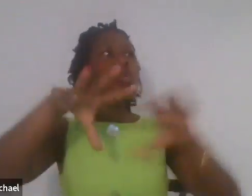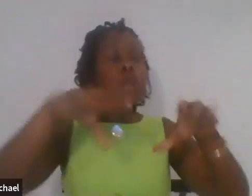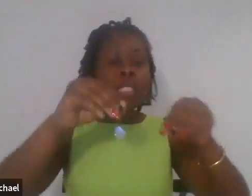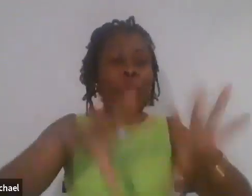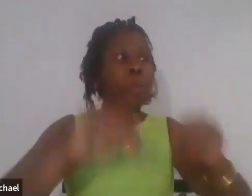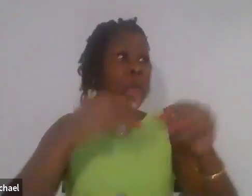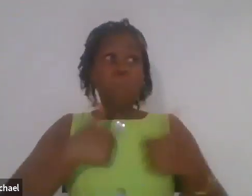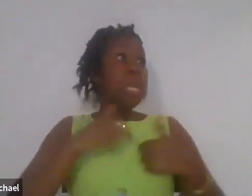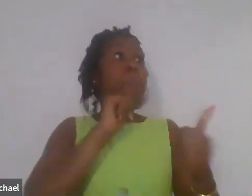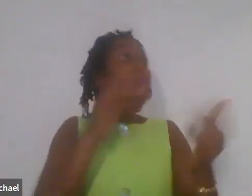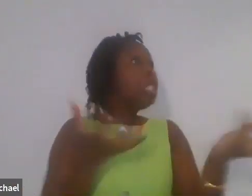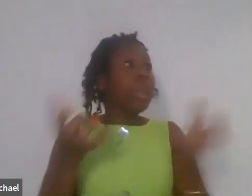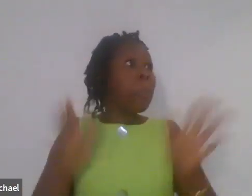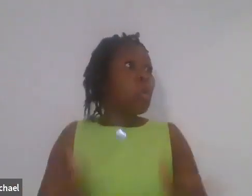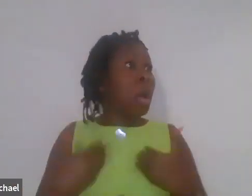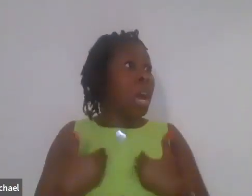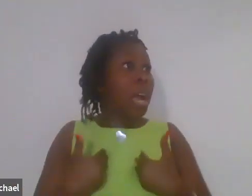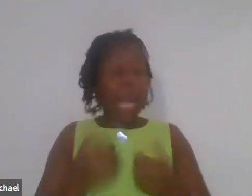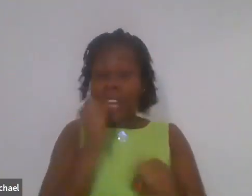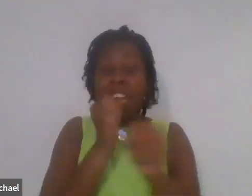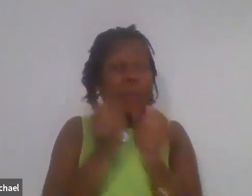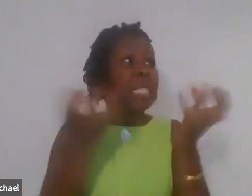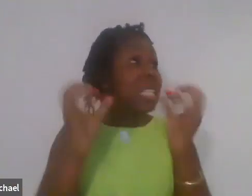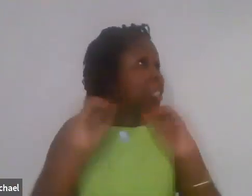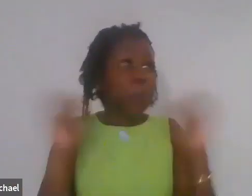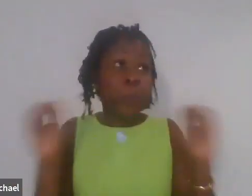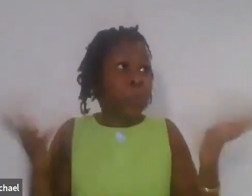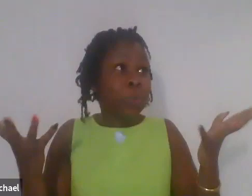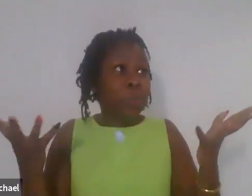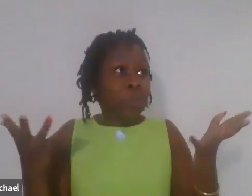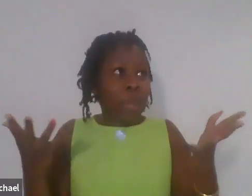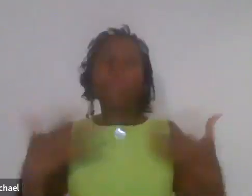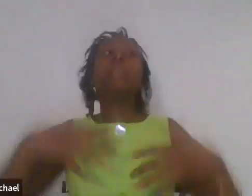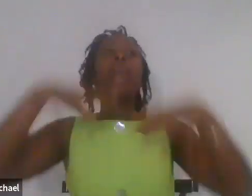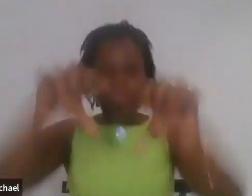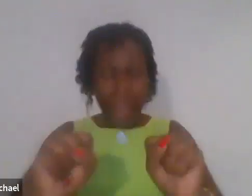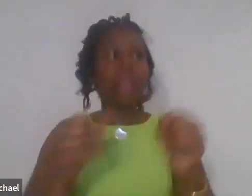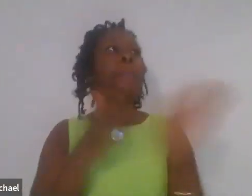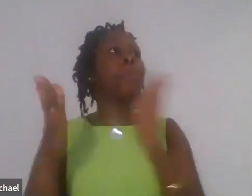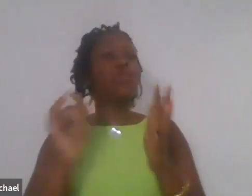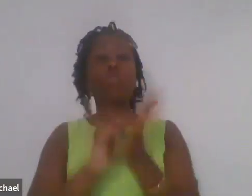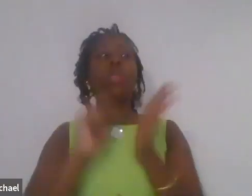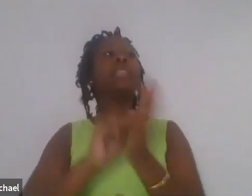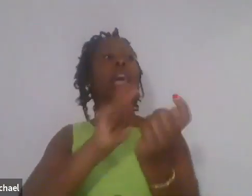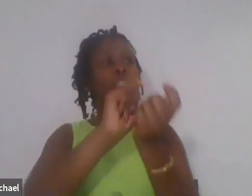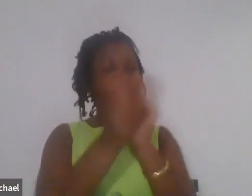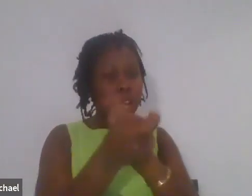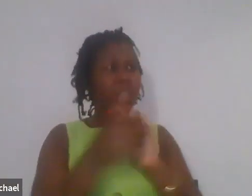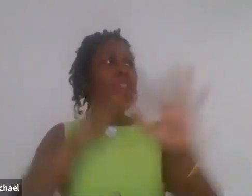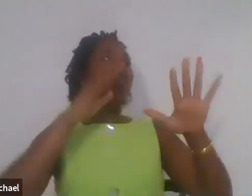you can get into Me, I'm not opportunities. entrepreneur. I'm not I an did entrepreneur. business, I've never done any business but I before. thank him But so I that took I the can opportunity so that not